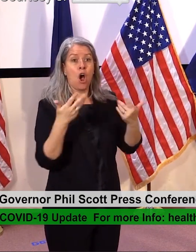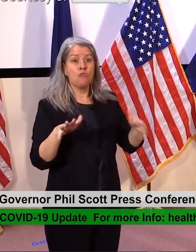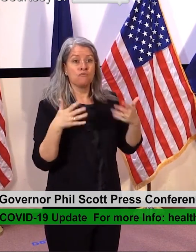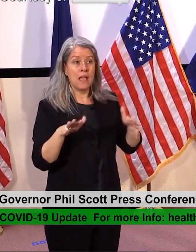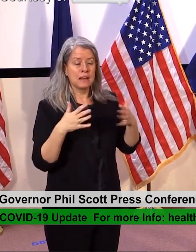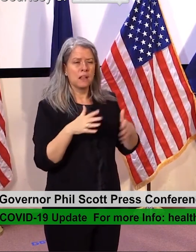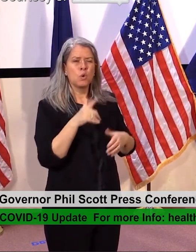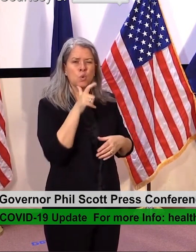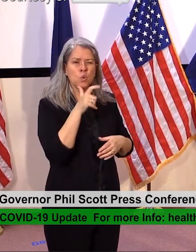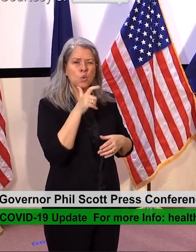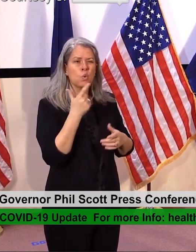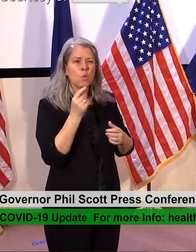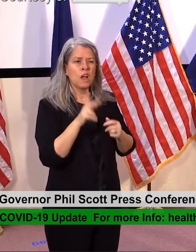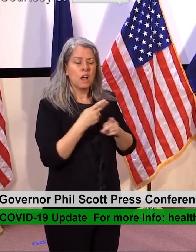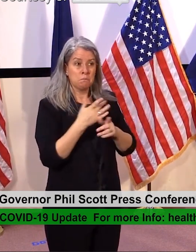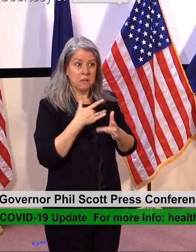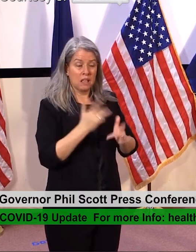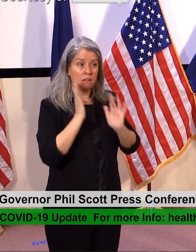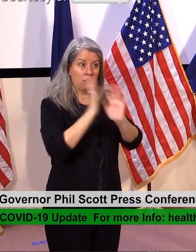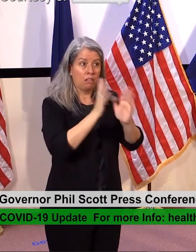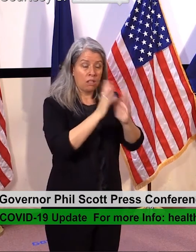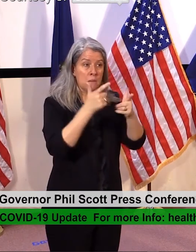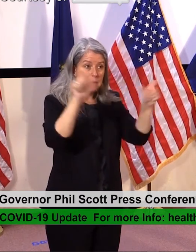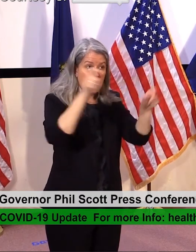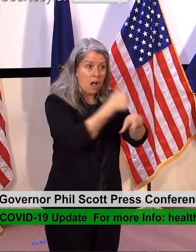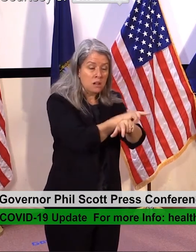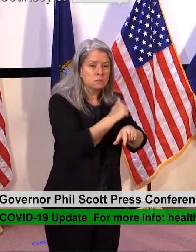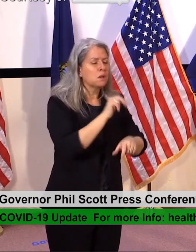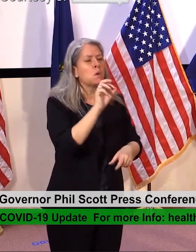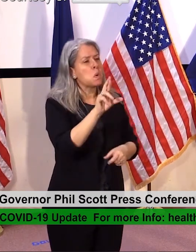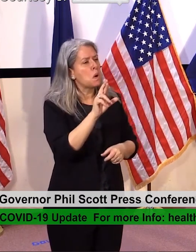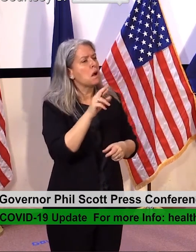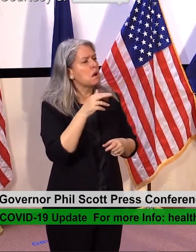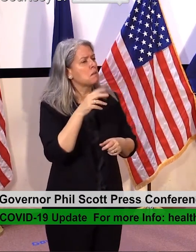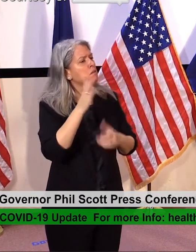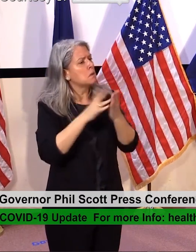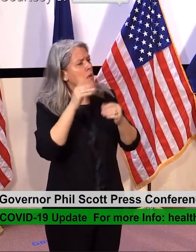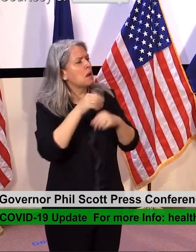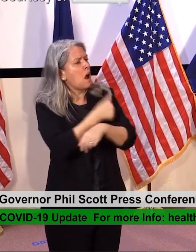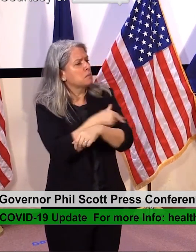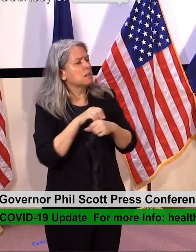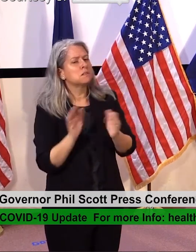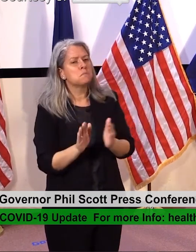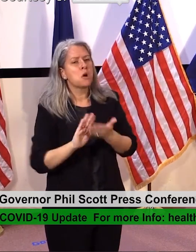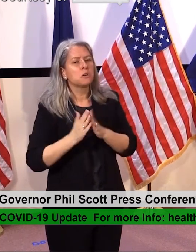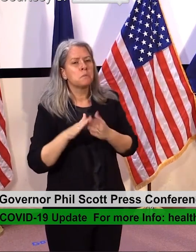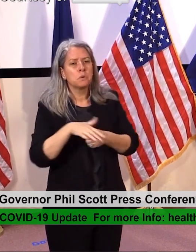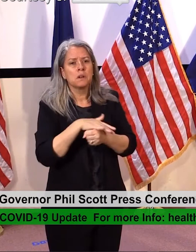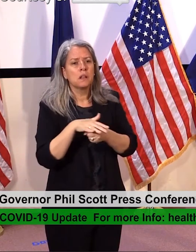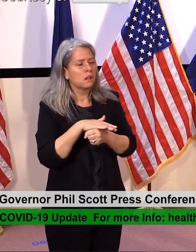has it tended to focus on bigger hospitals, or are we getting hospitalization in community